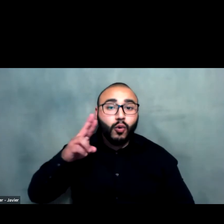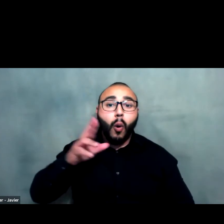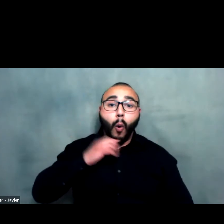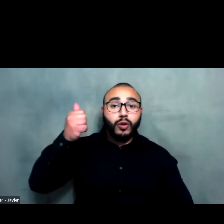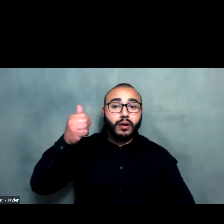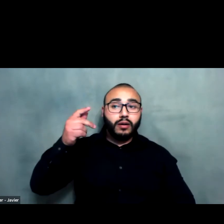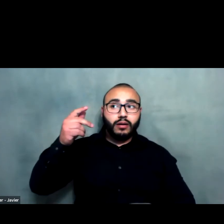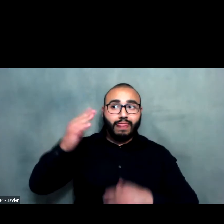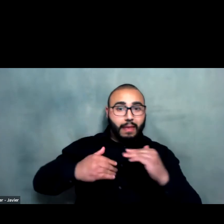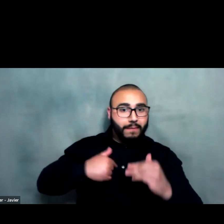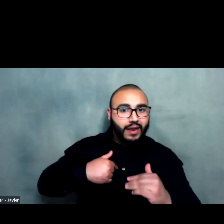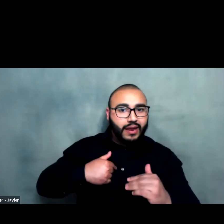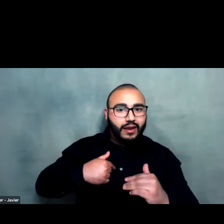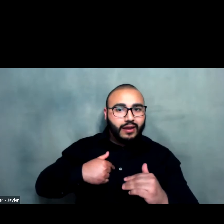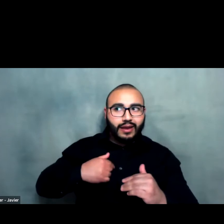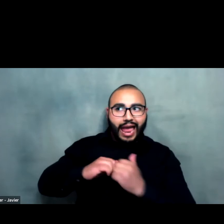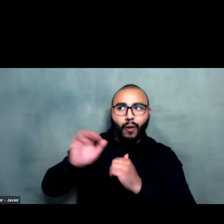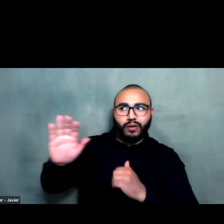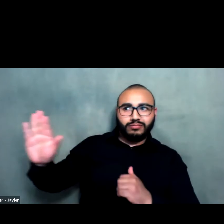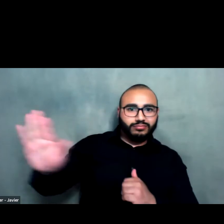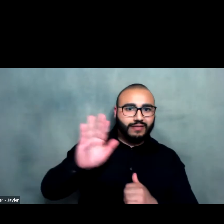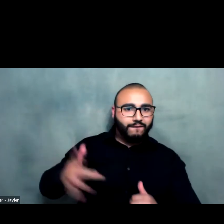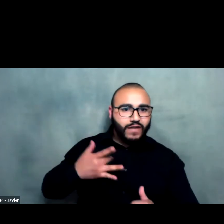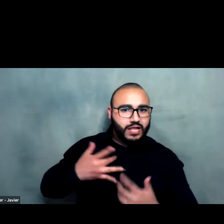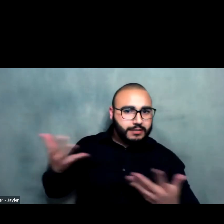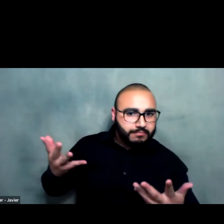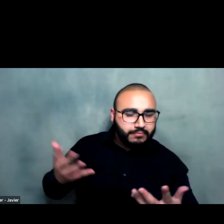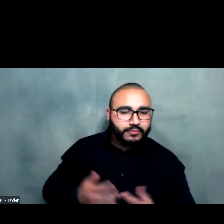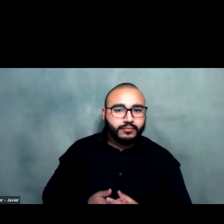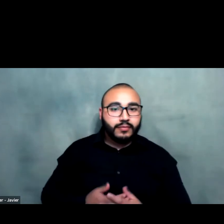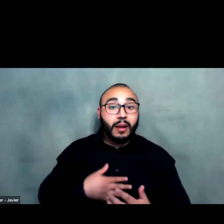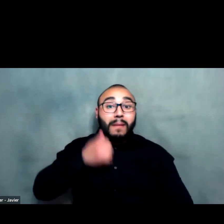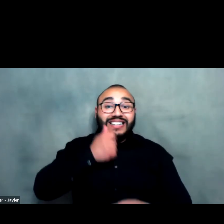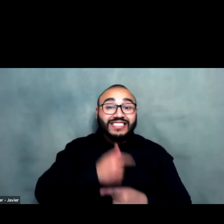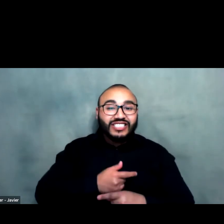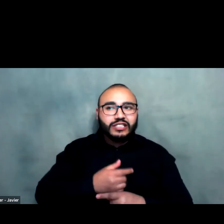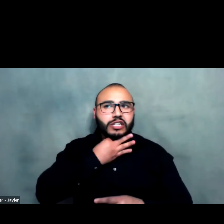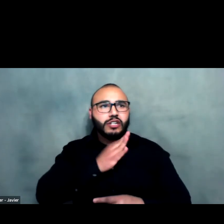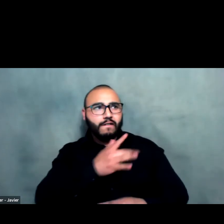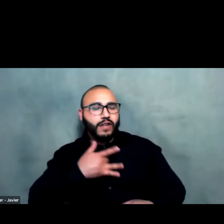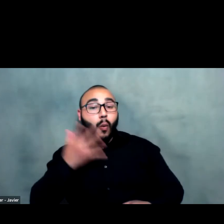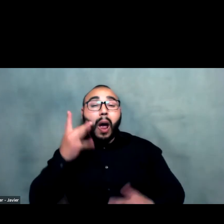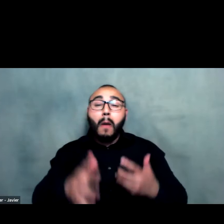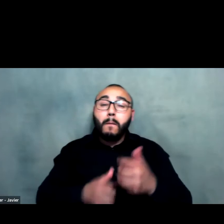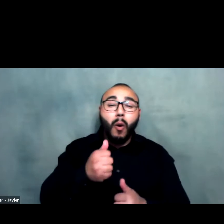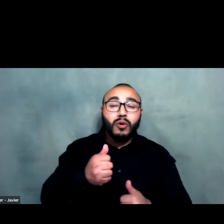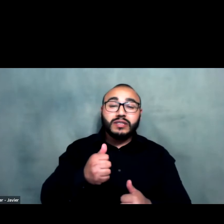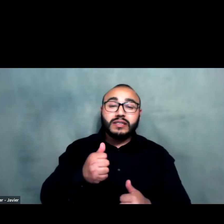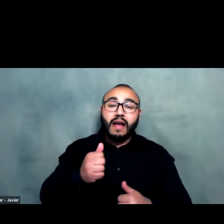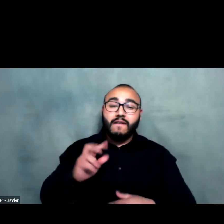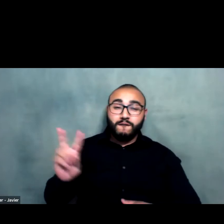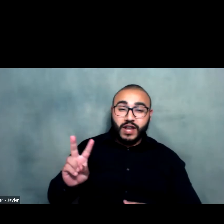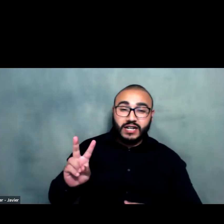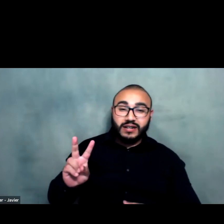wonder how my sisters feel because the reality is we know that the majority of the victims of these crimes and incidents have